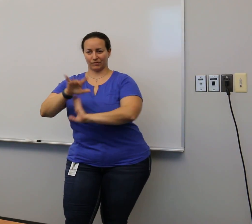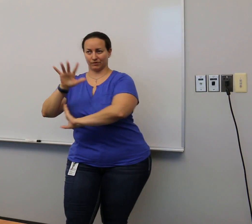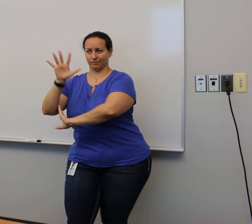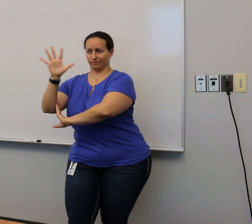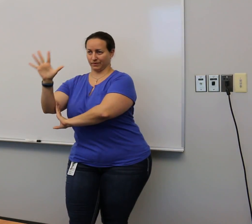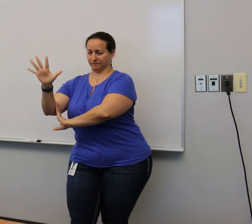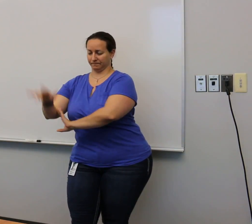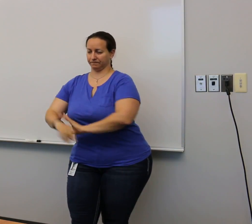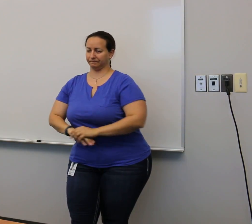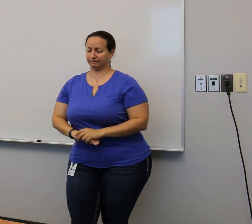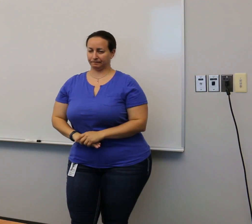is -5.